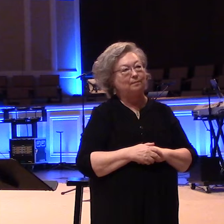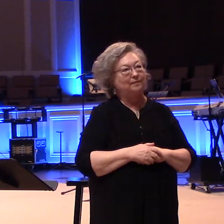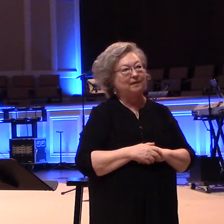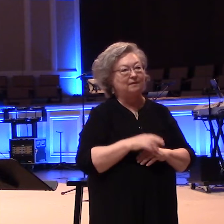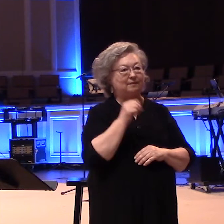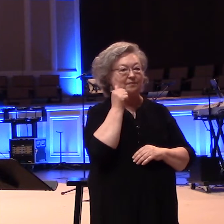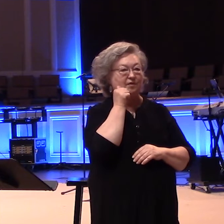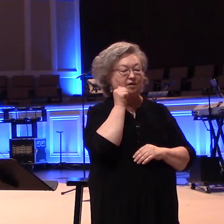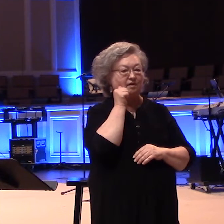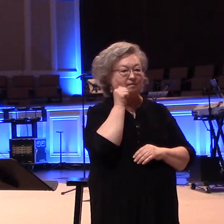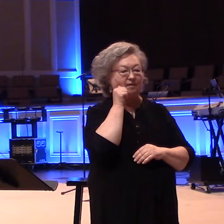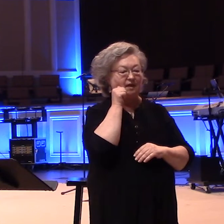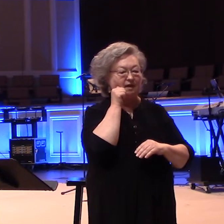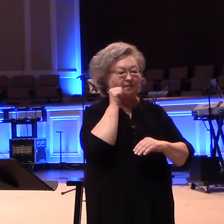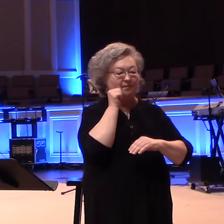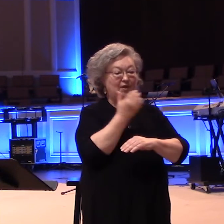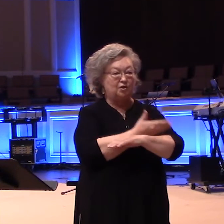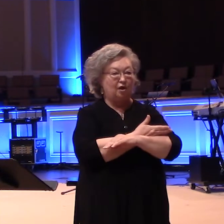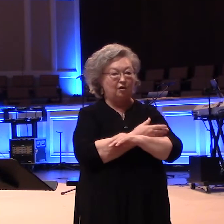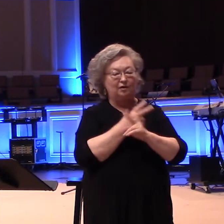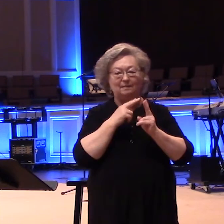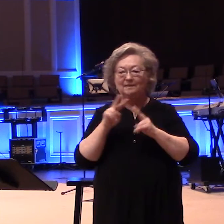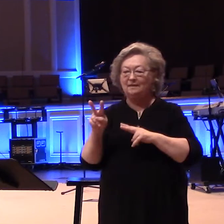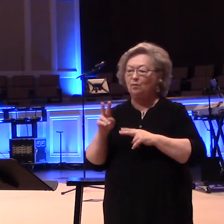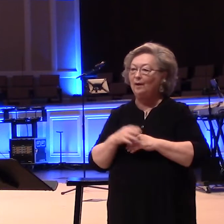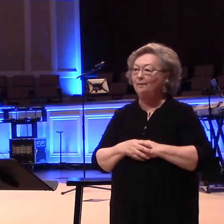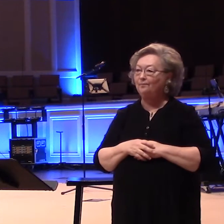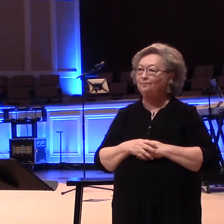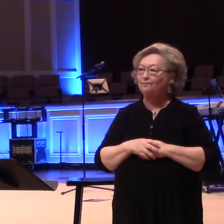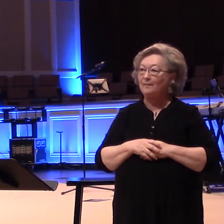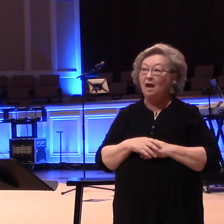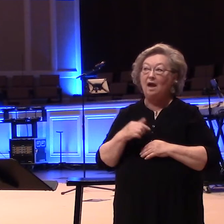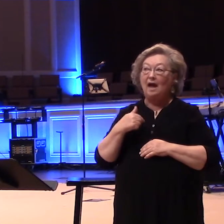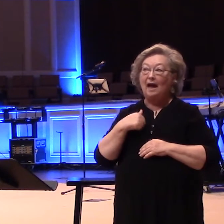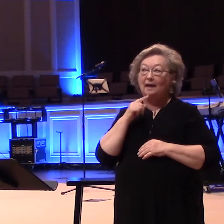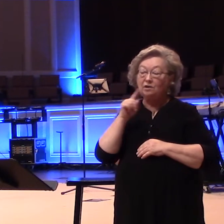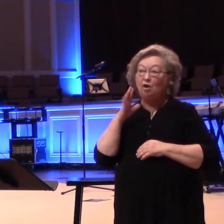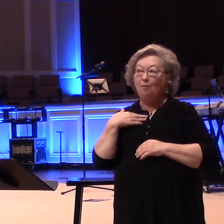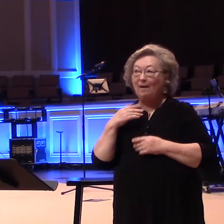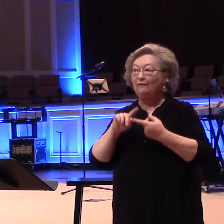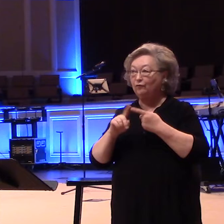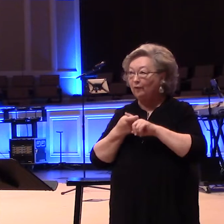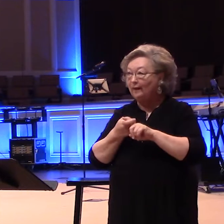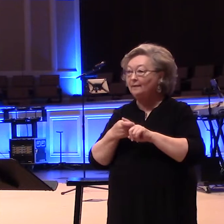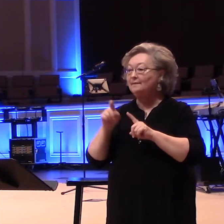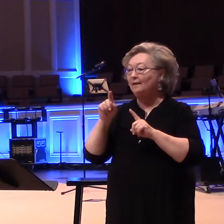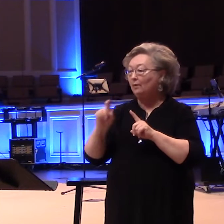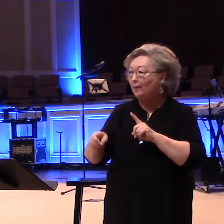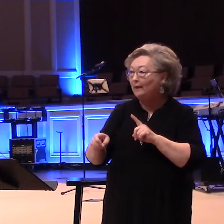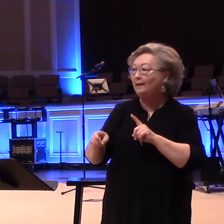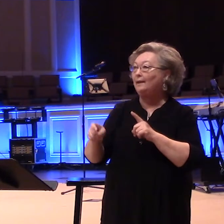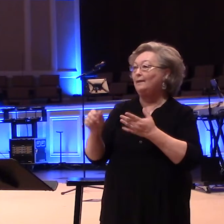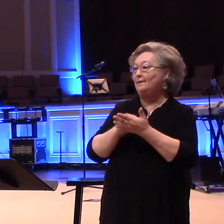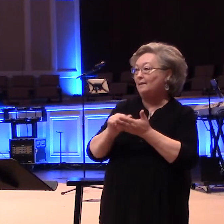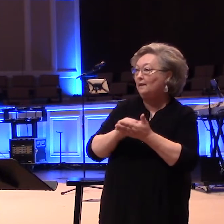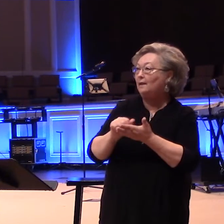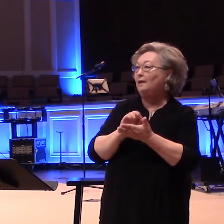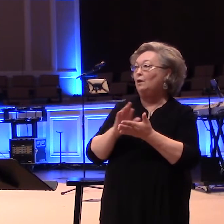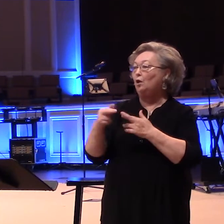room. And we're really going through a variety of cleaning products and cleaning techniques. We're thinking about what kind